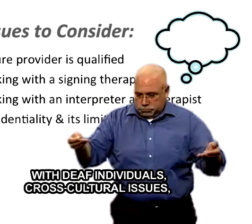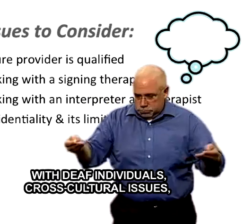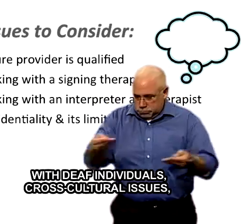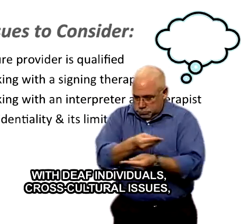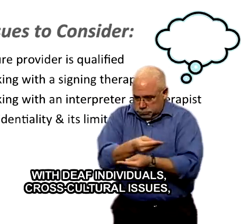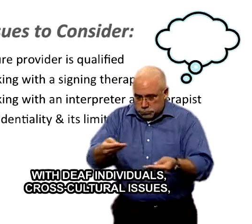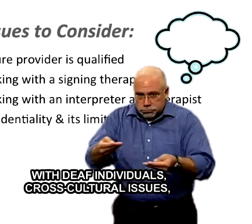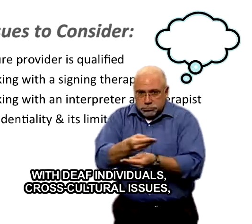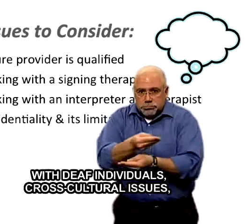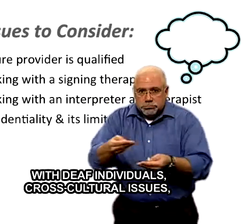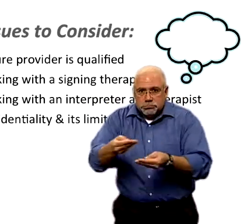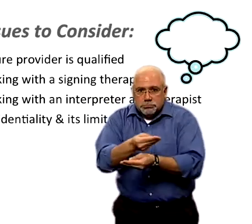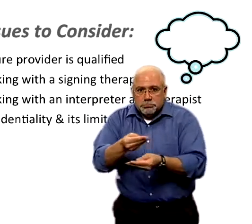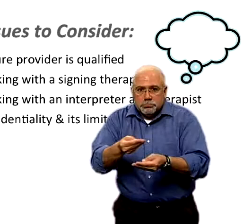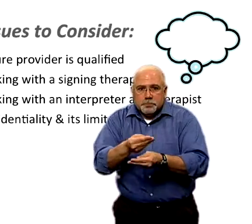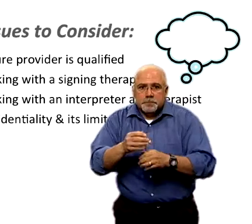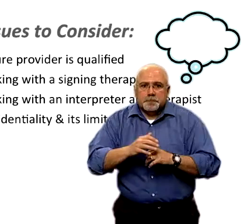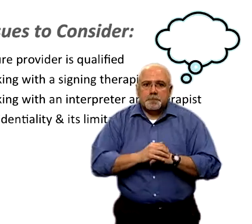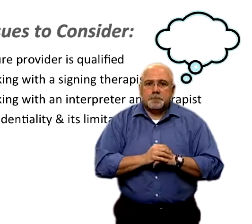issues,